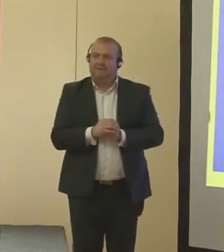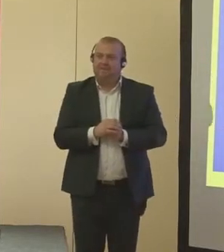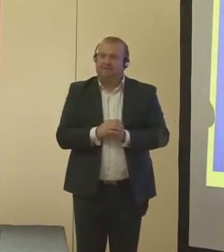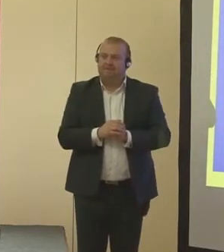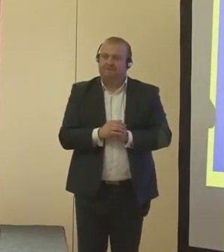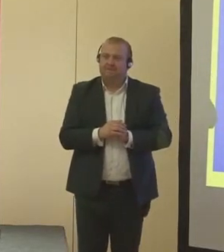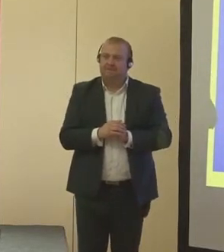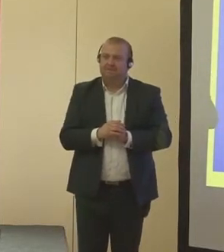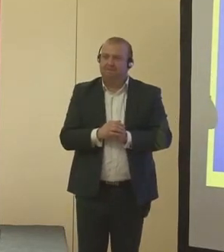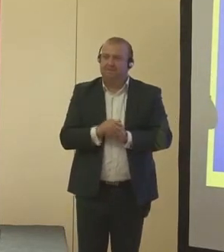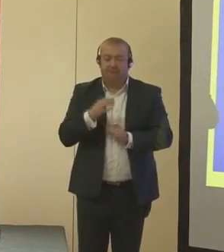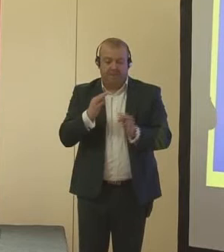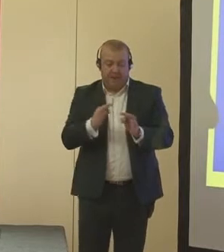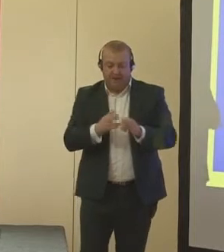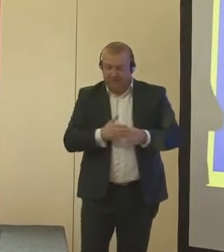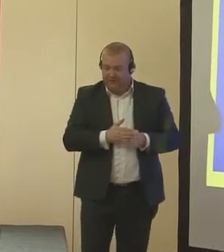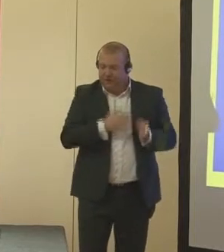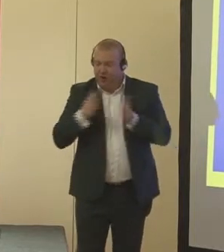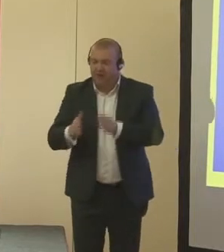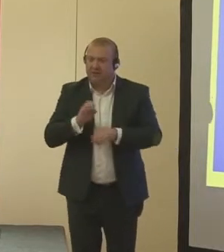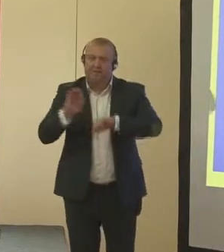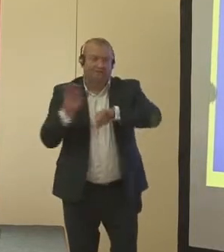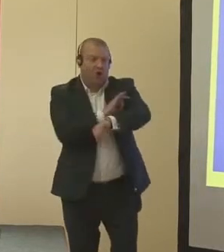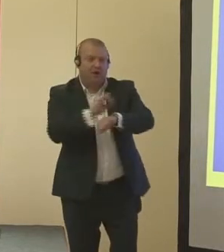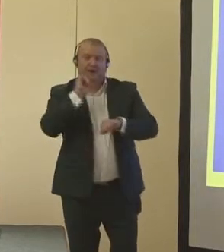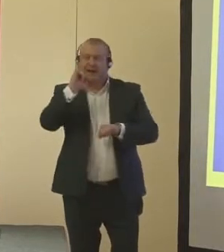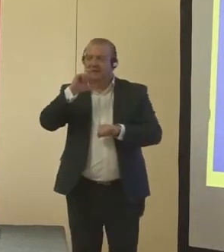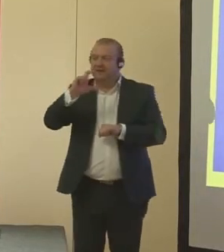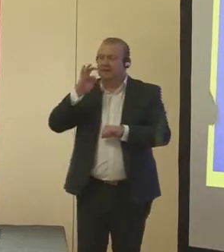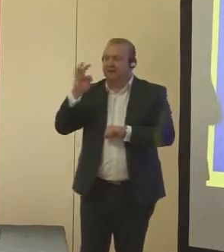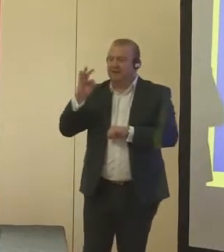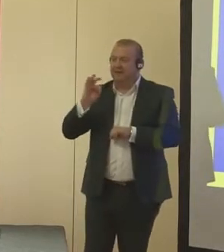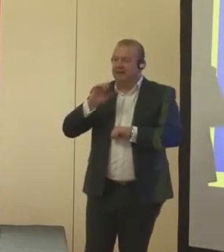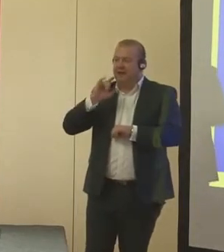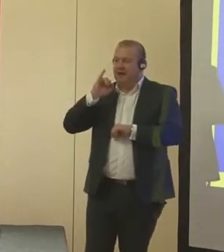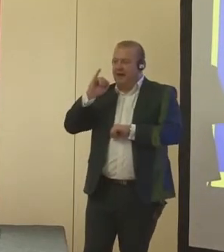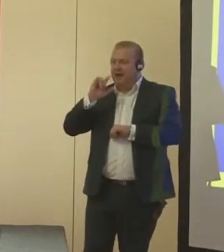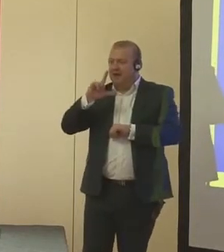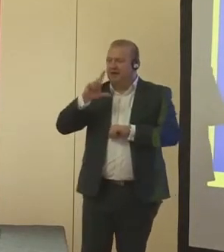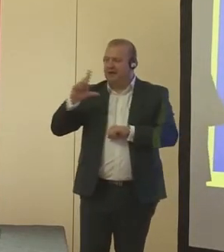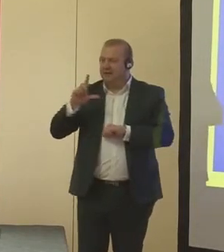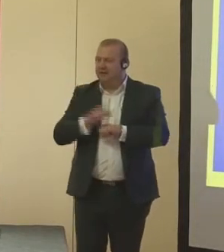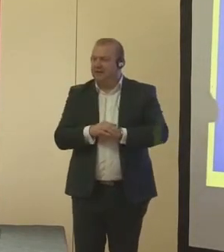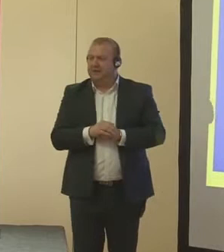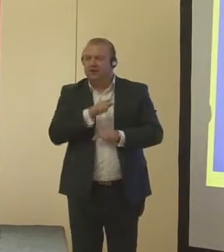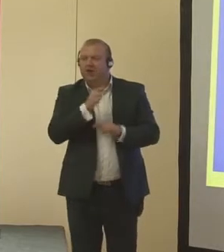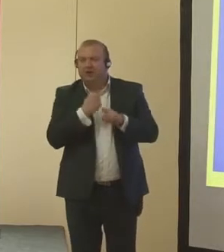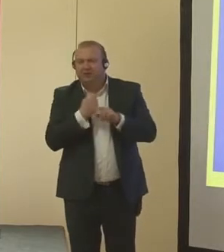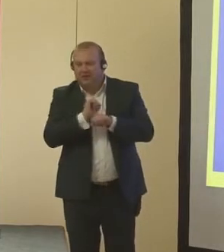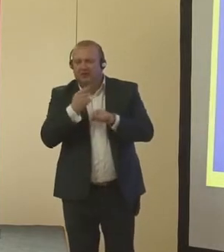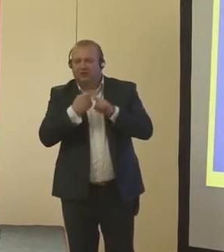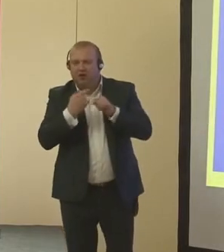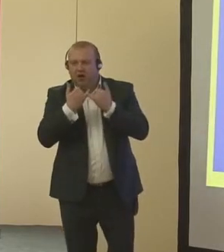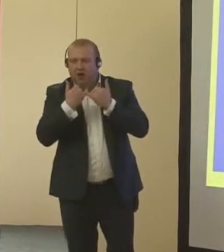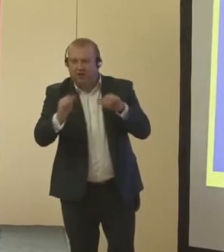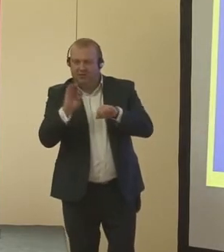IAL. This is a bit of a different project for the agency because we're not working on this, organizing it